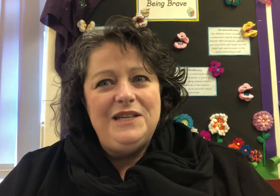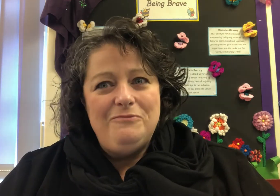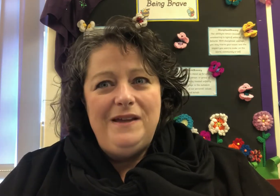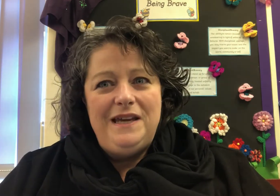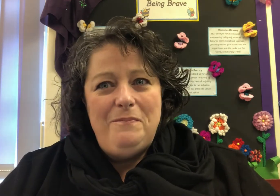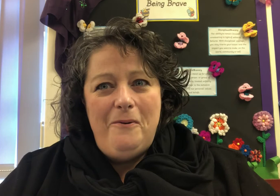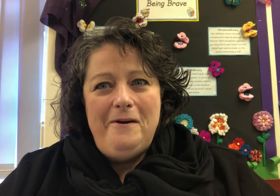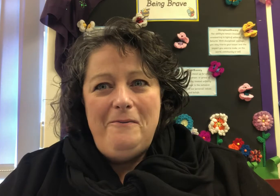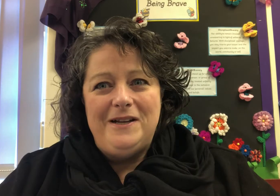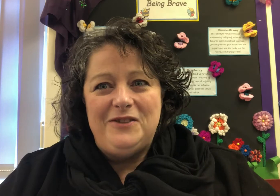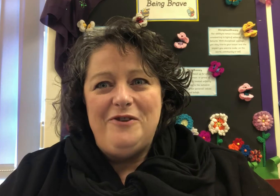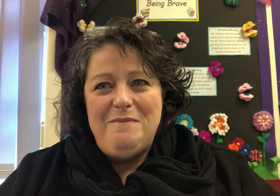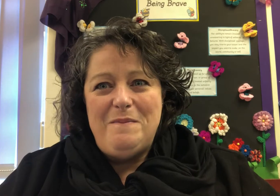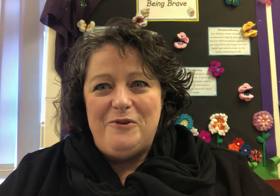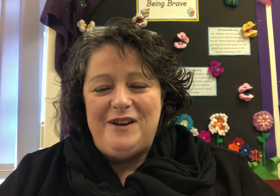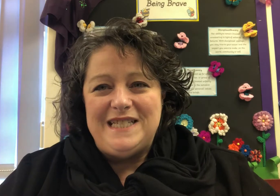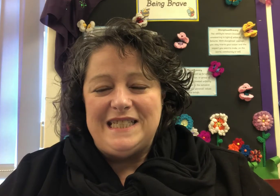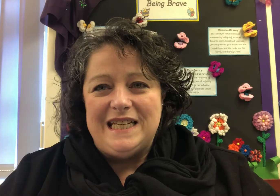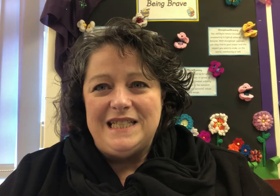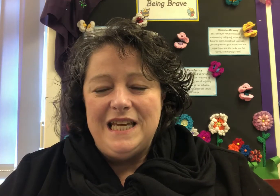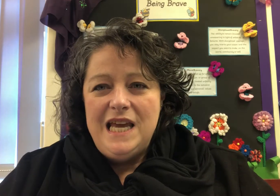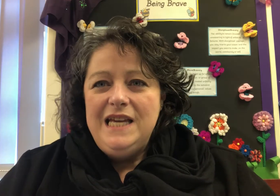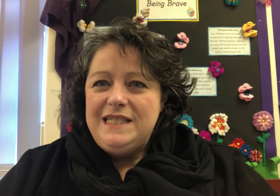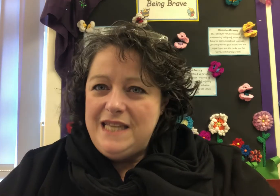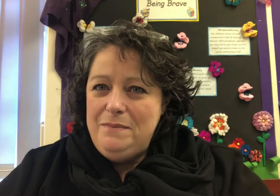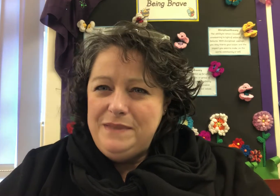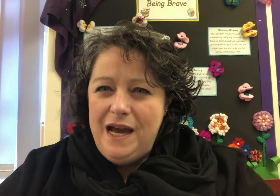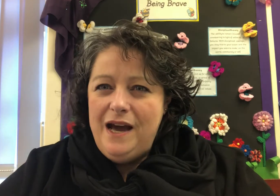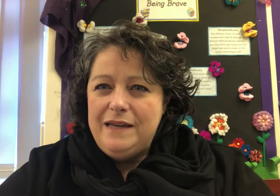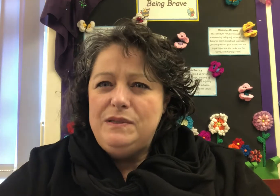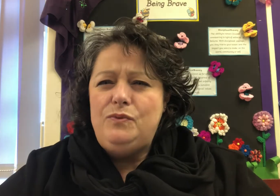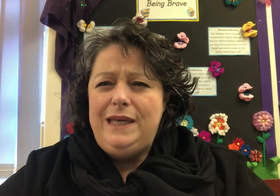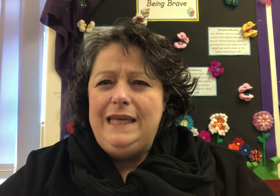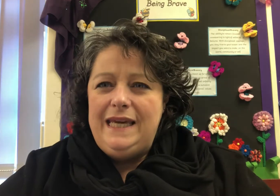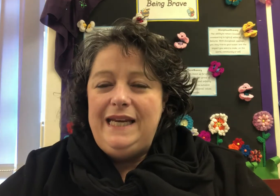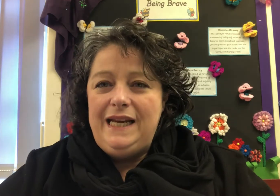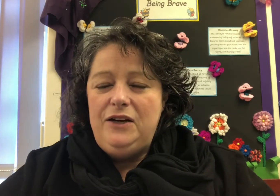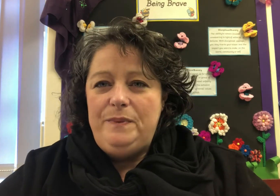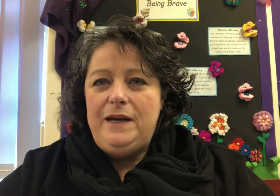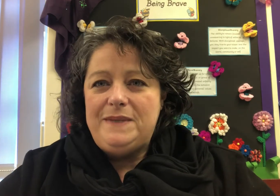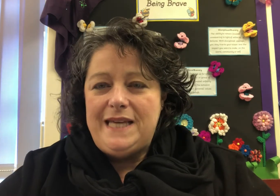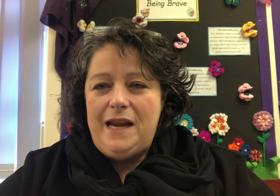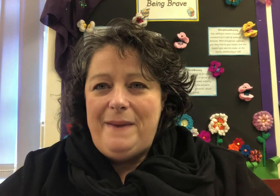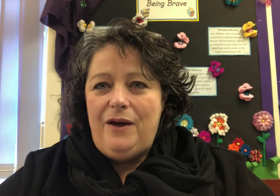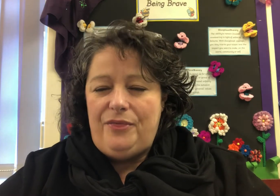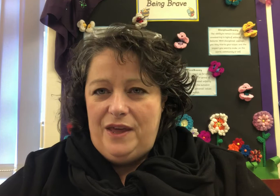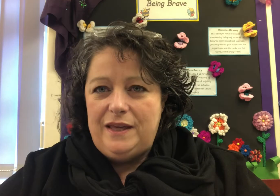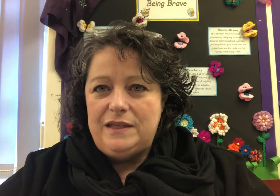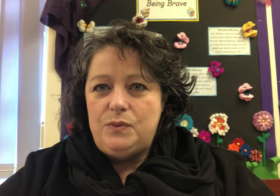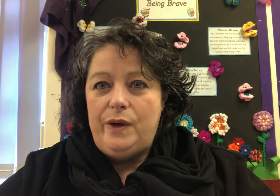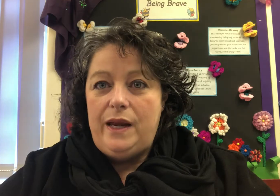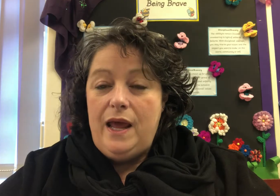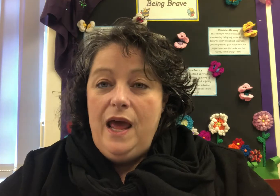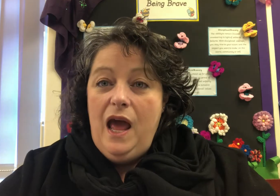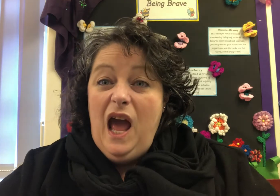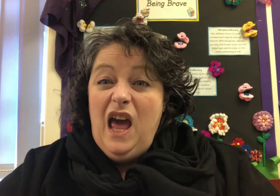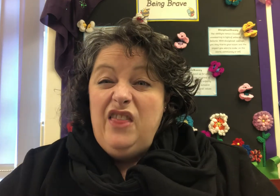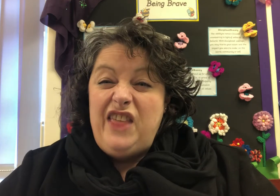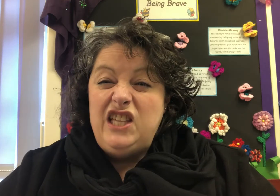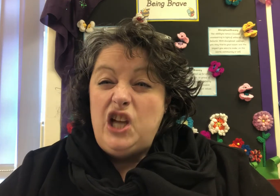really important one to remember, isn't it? Sometimes we can get a little bit upset about things when things don't